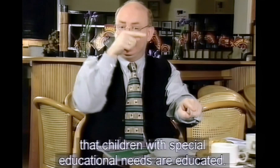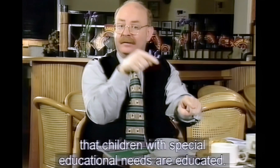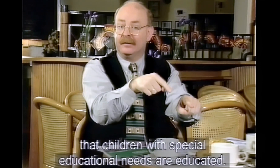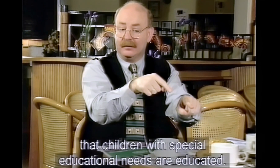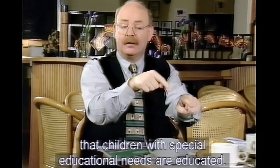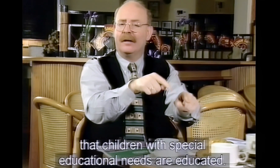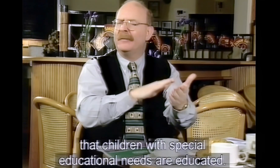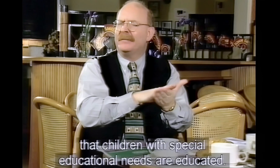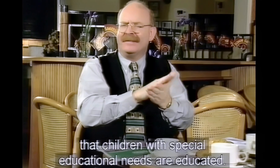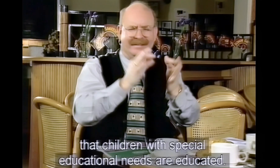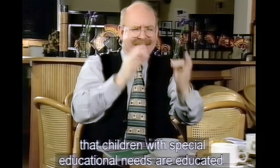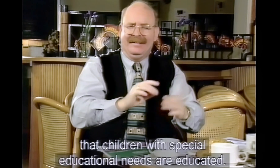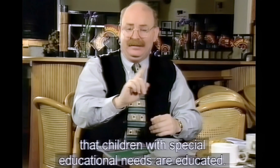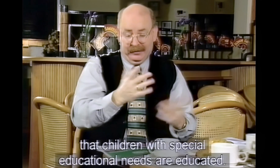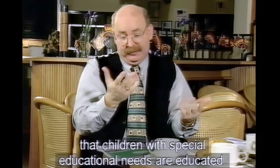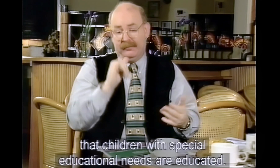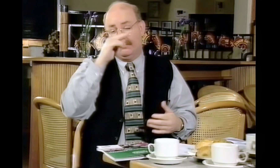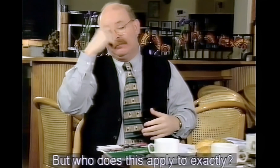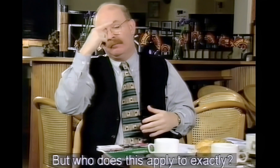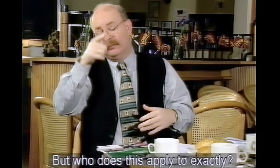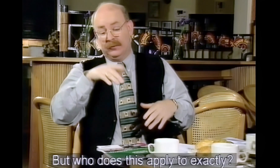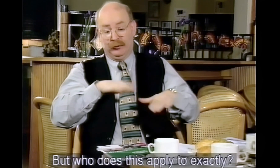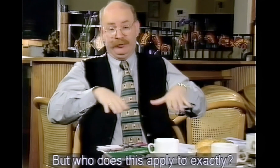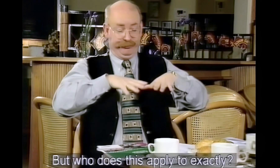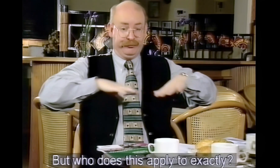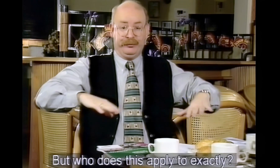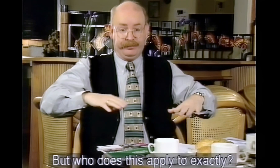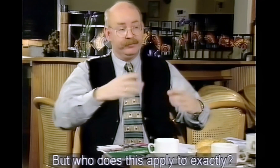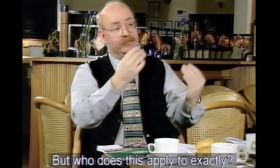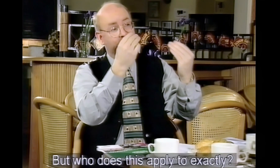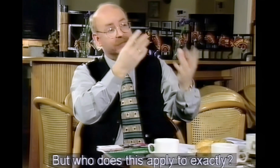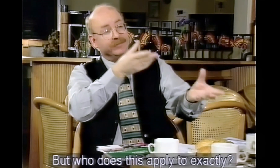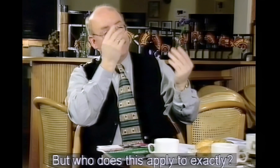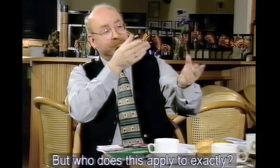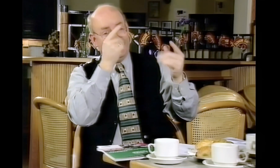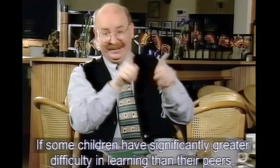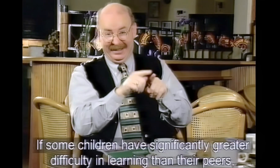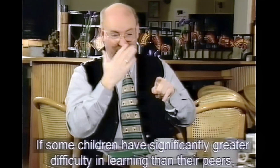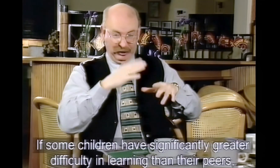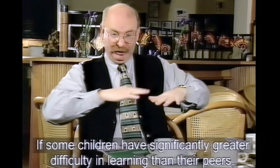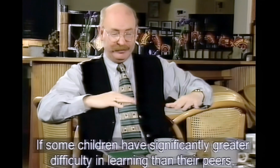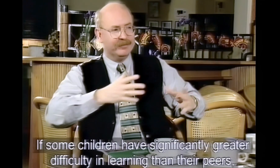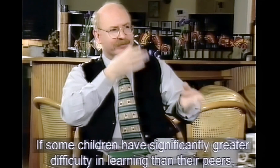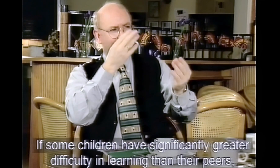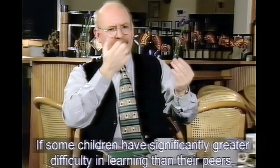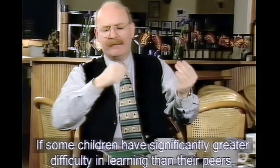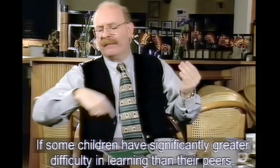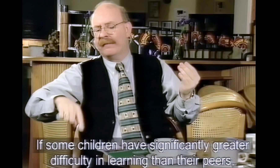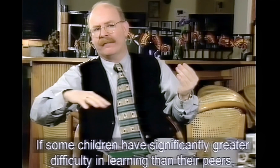educated. But who does this apply to exactly? Well, supposing within a group of children of the same age, there are those who